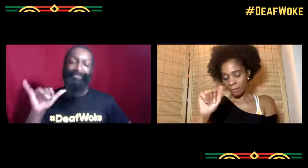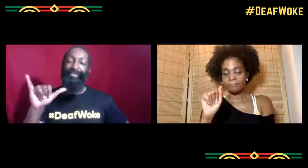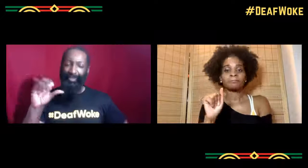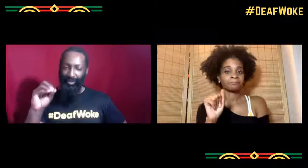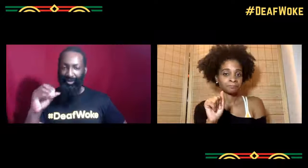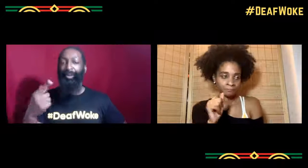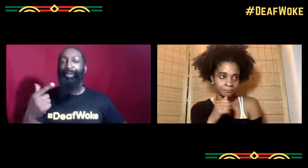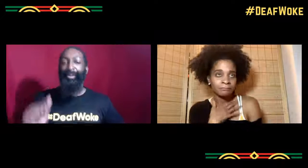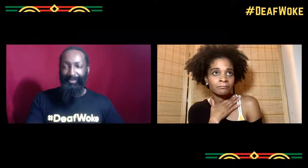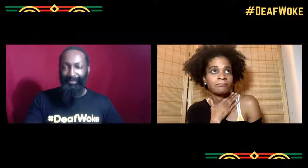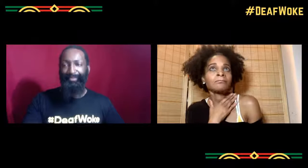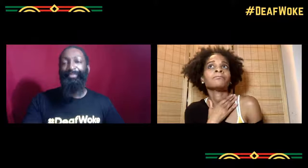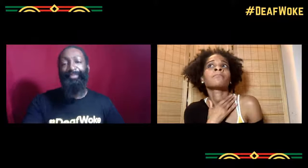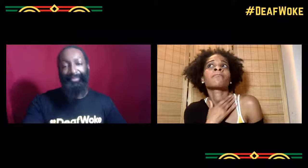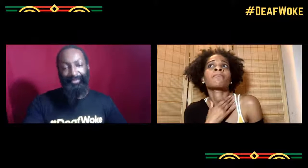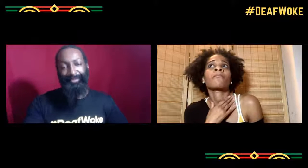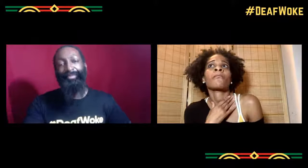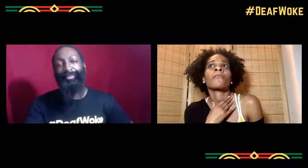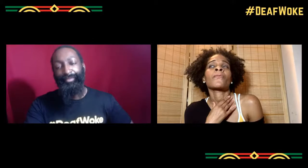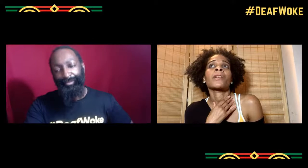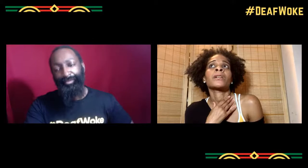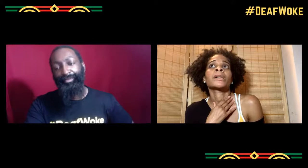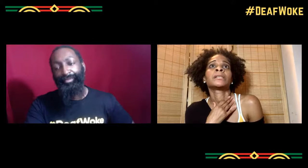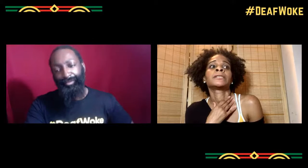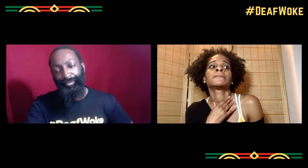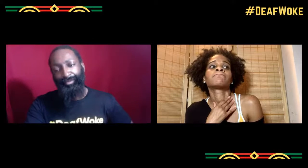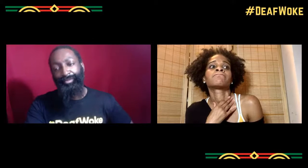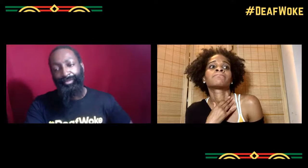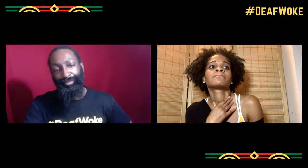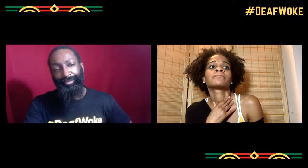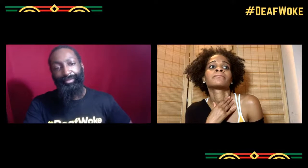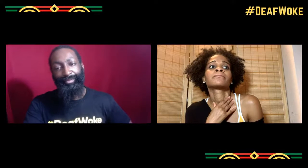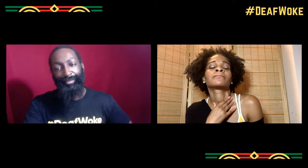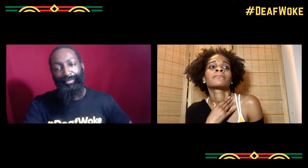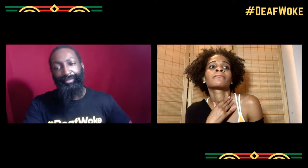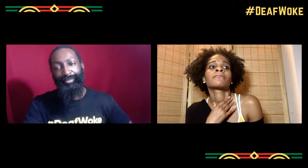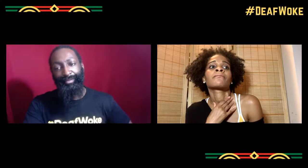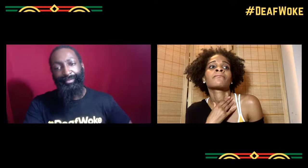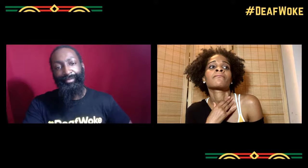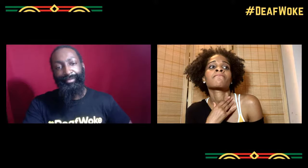Yoga? Mm-hmm. Okay. Mm-hmm.